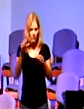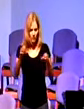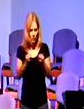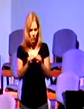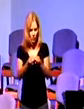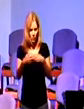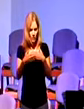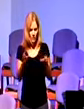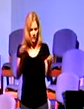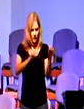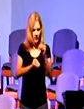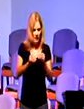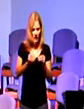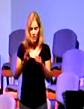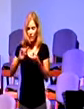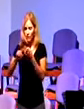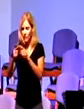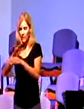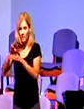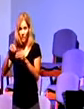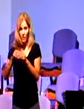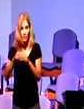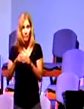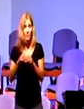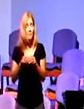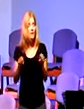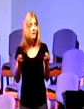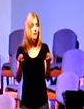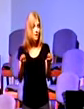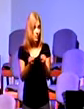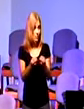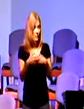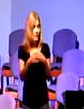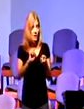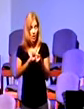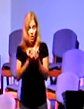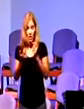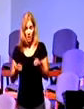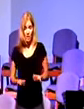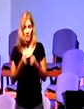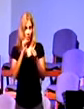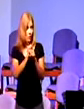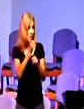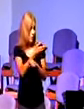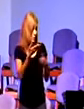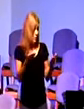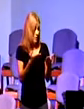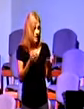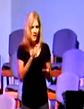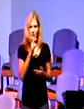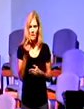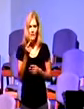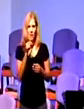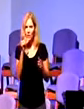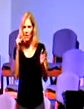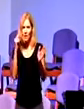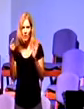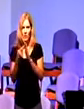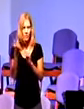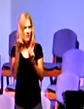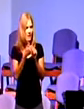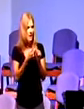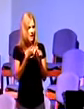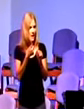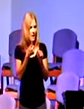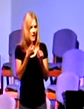get your friends involved, because these boxes do change lives. And the work that you do here does not go unnoticed, because every